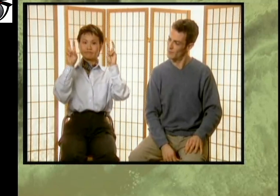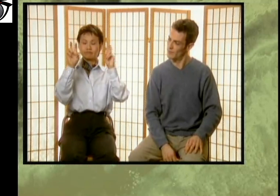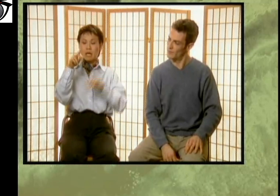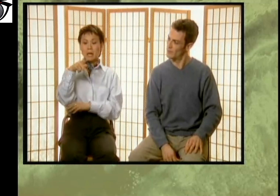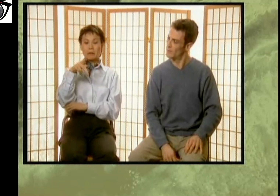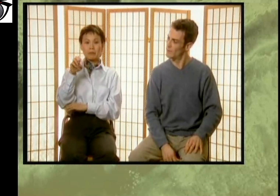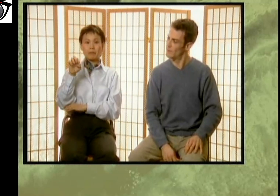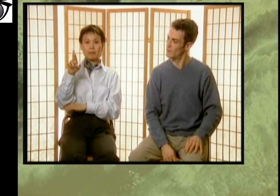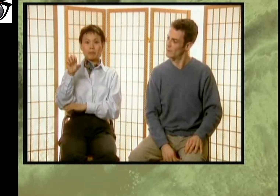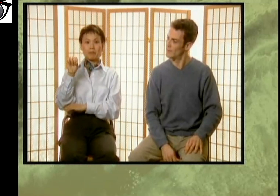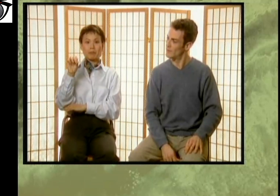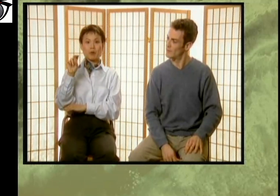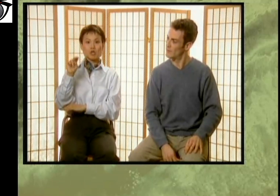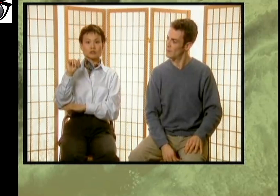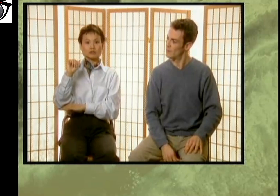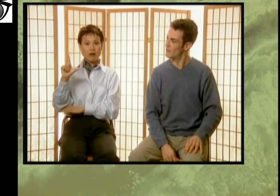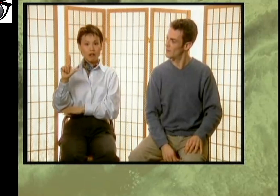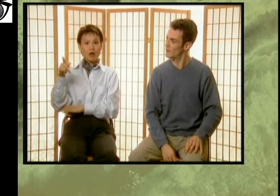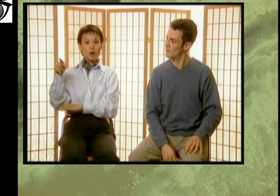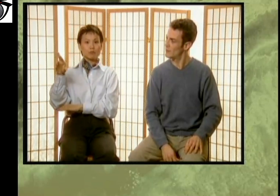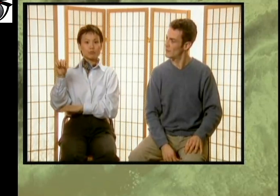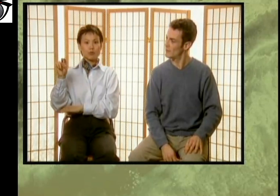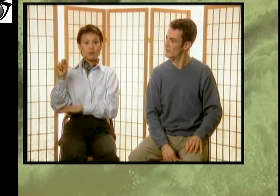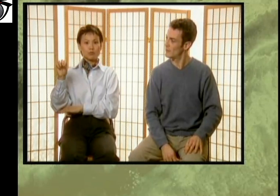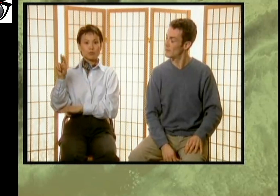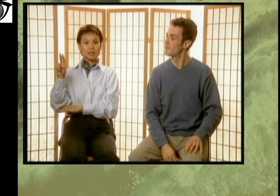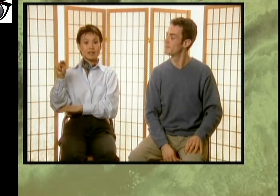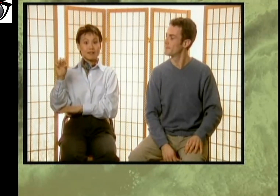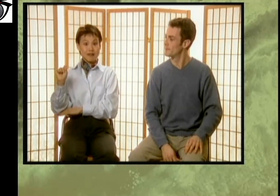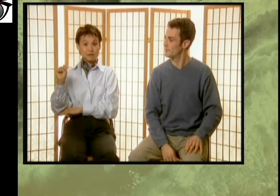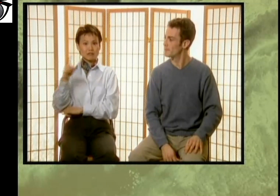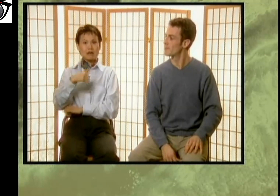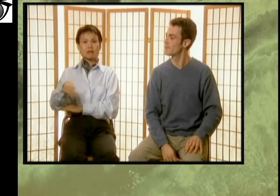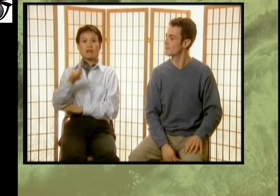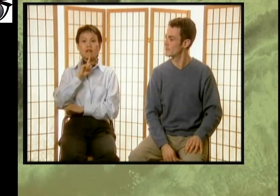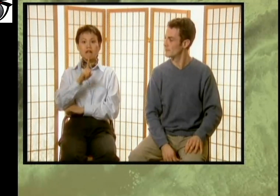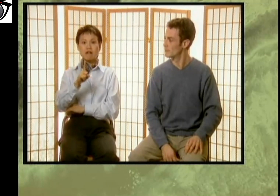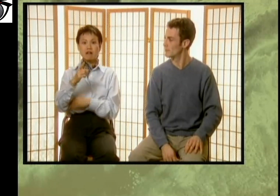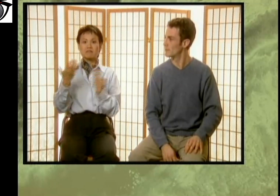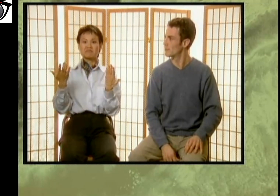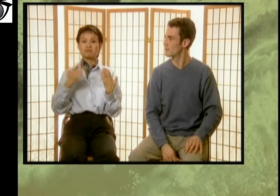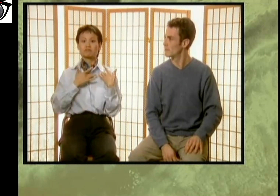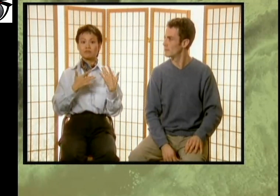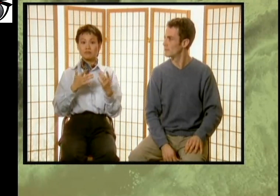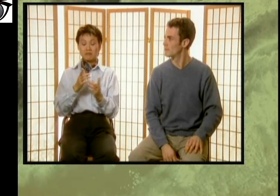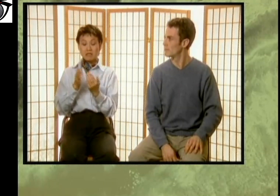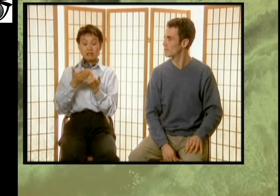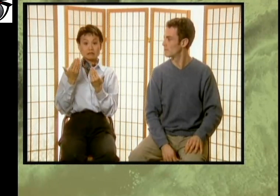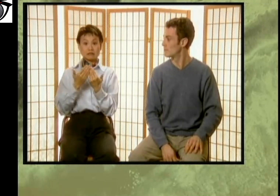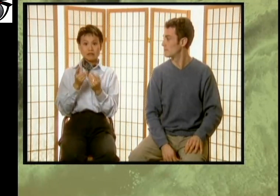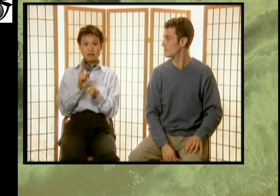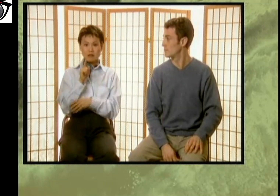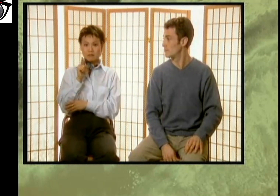First, here are the personal pronouns. They are made mostly by pointing.